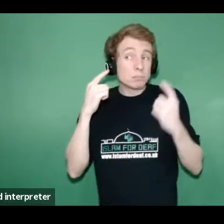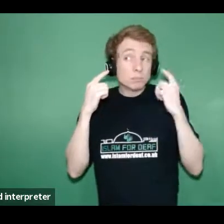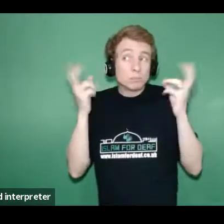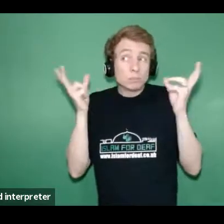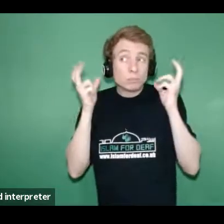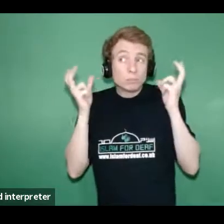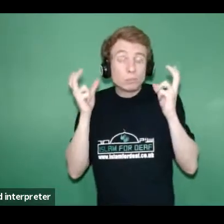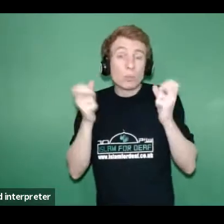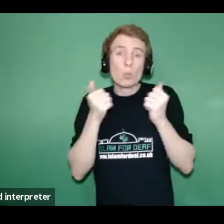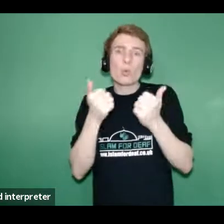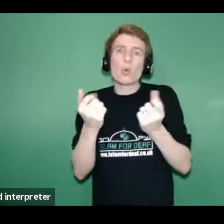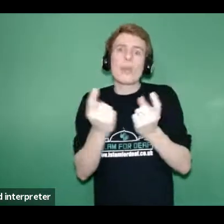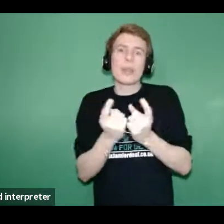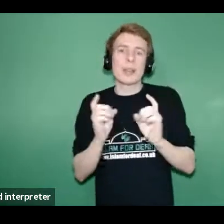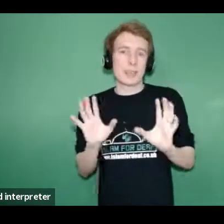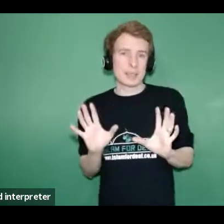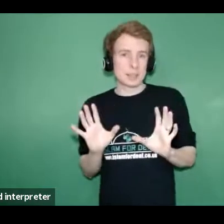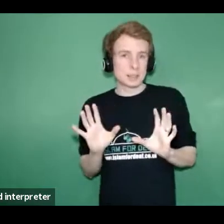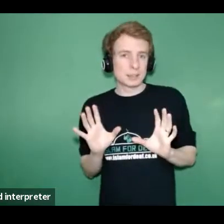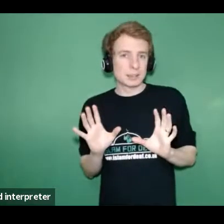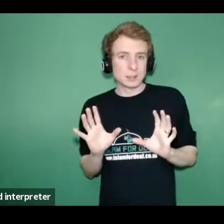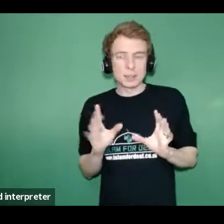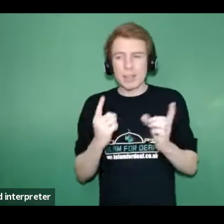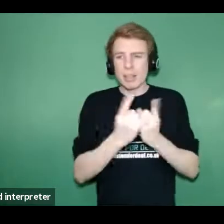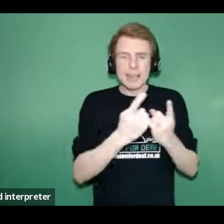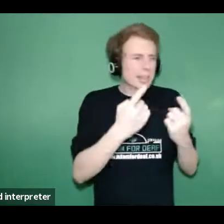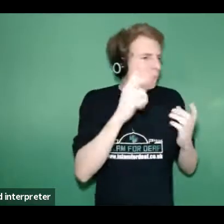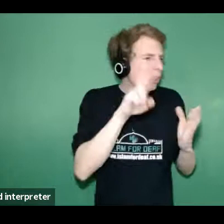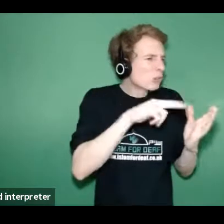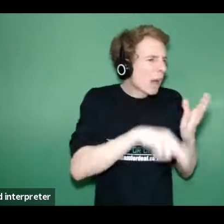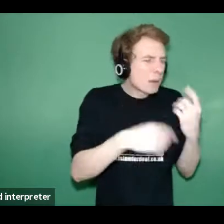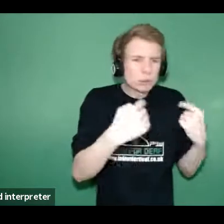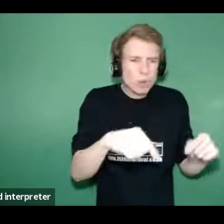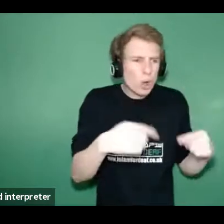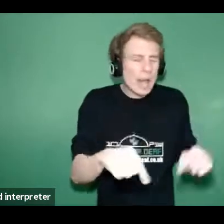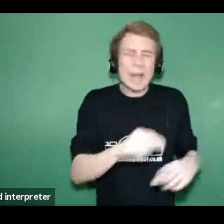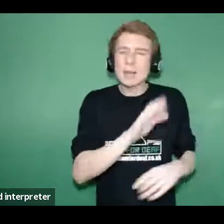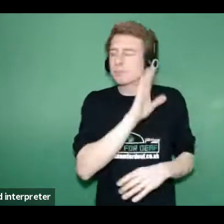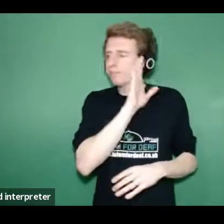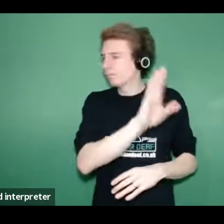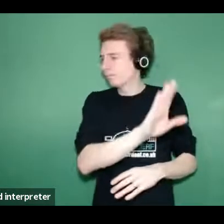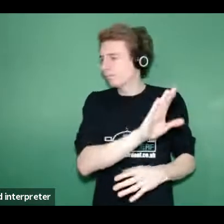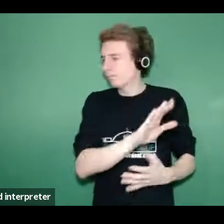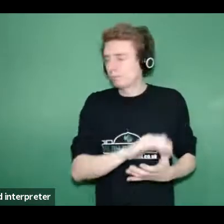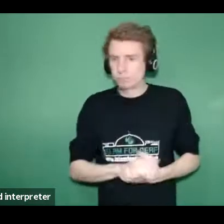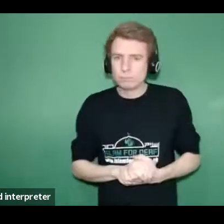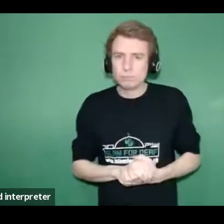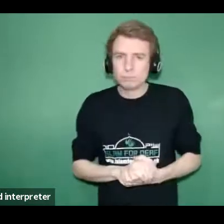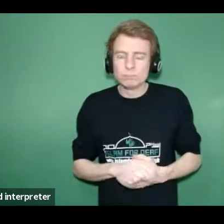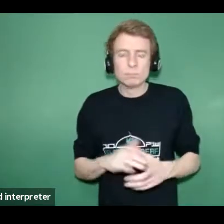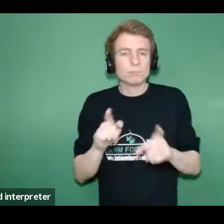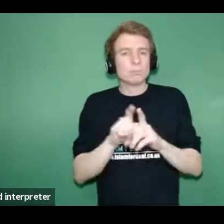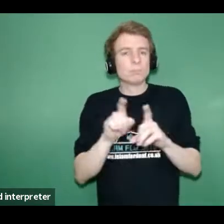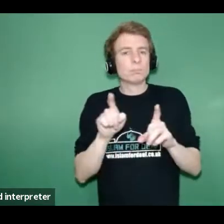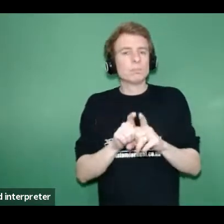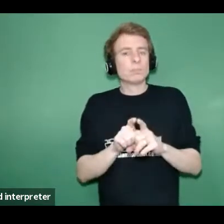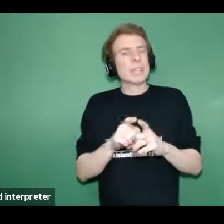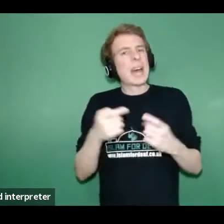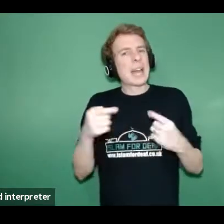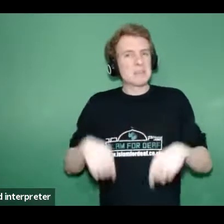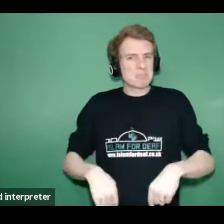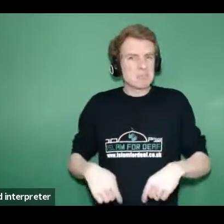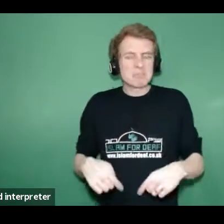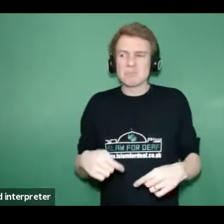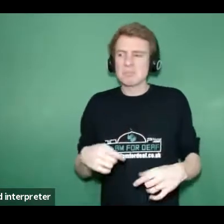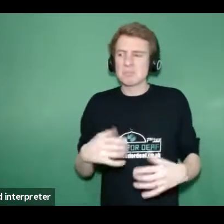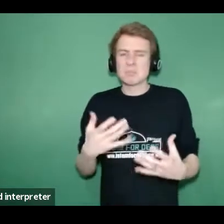they do not listen to that which is unlawful or not good. The private parts, they are not used